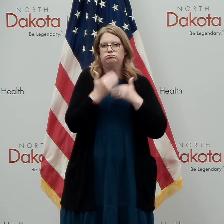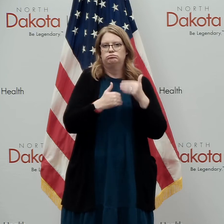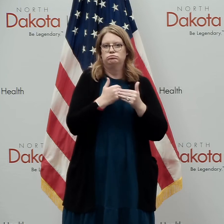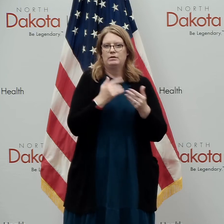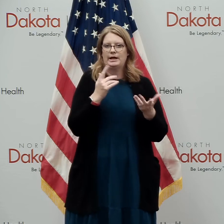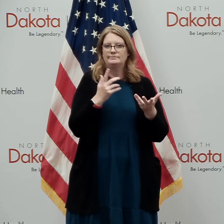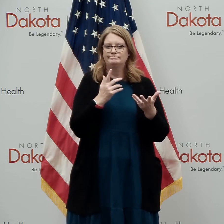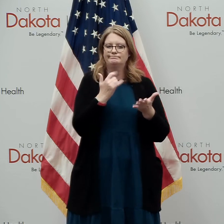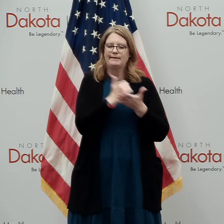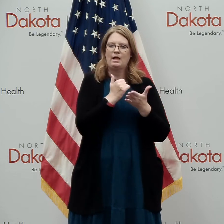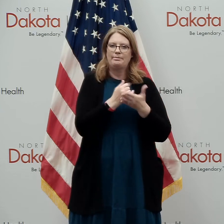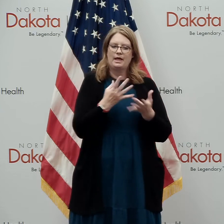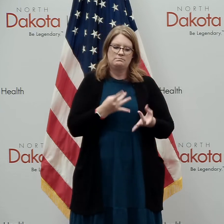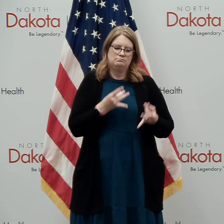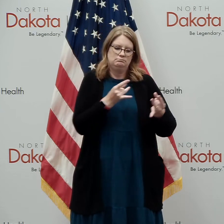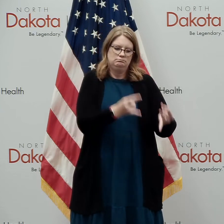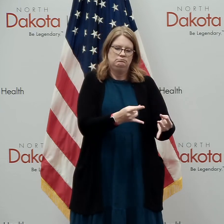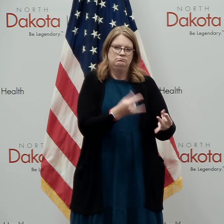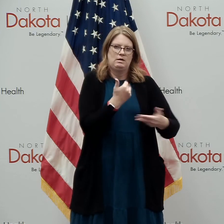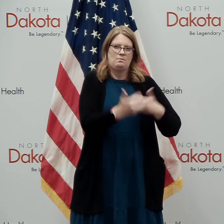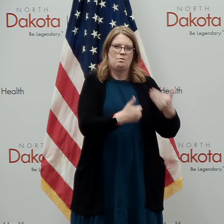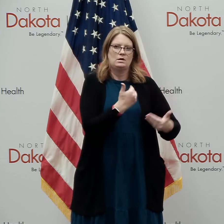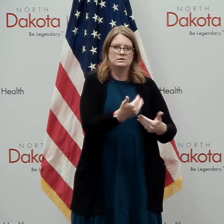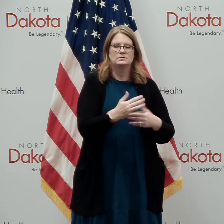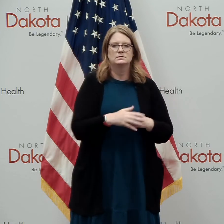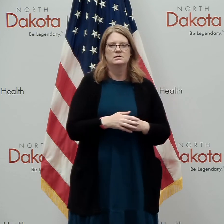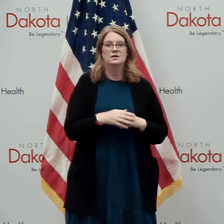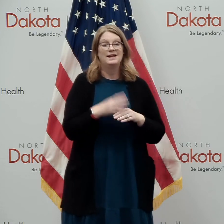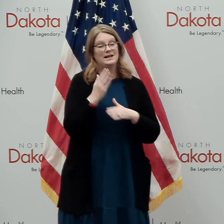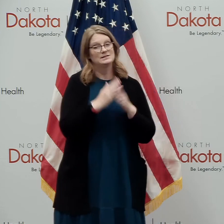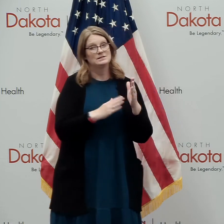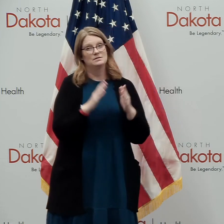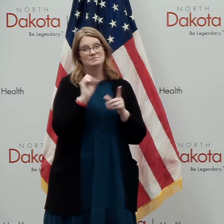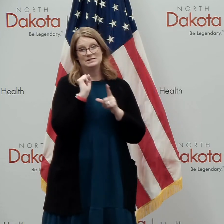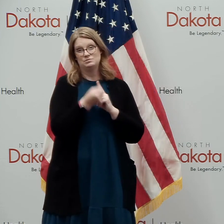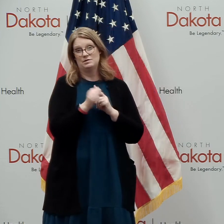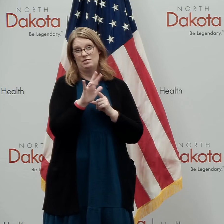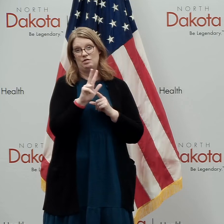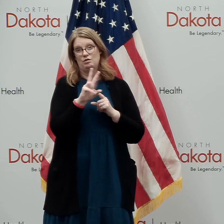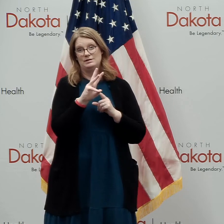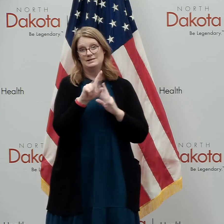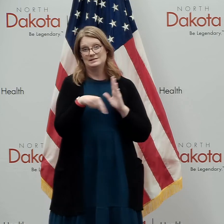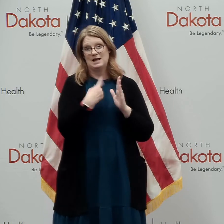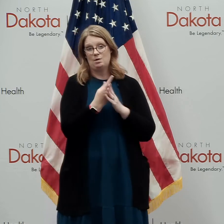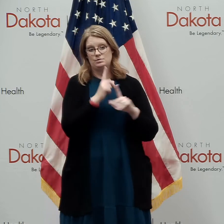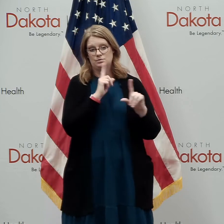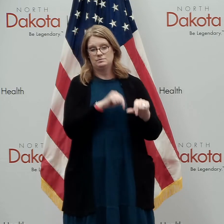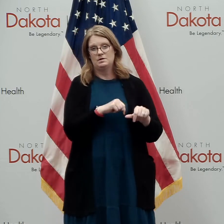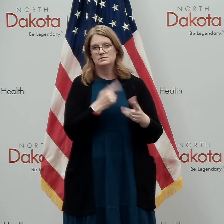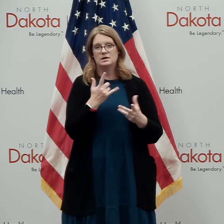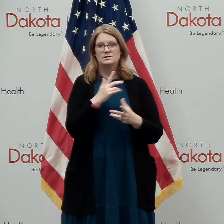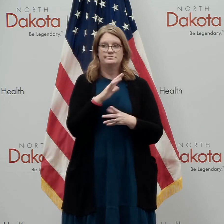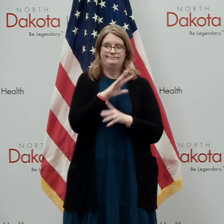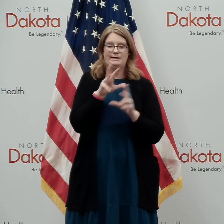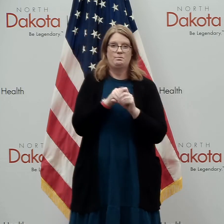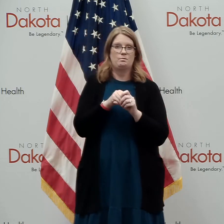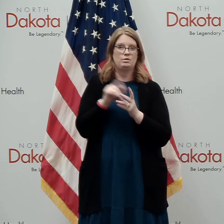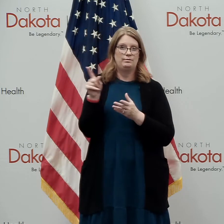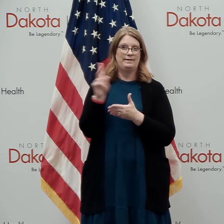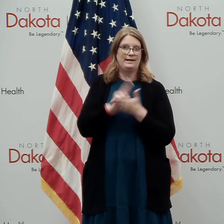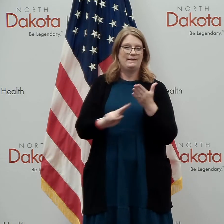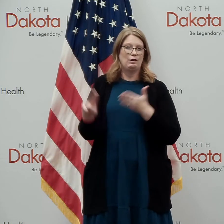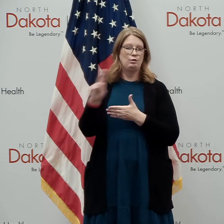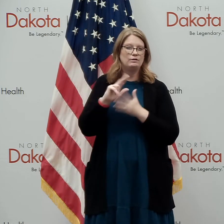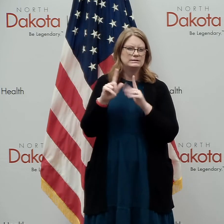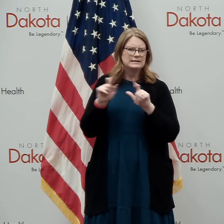we're getting responses back in some cases in 36 hours back to people from when they got tested as part of the university. So that's good, but we need to